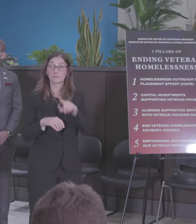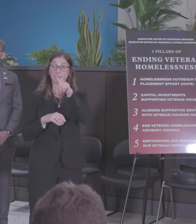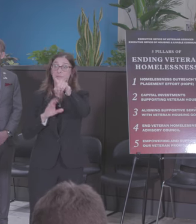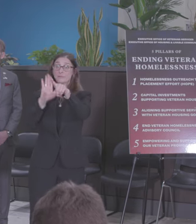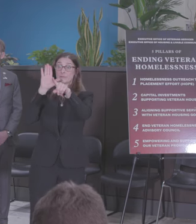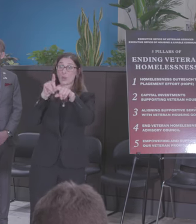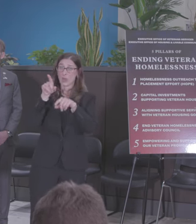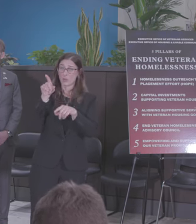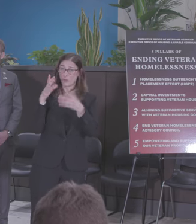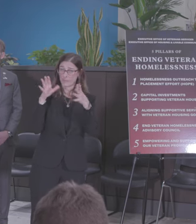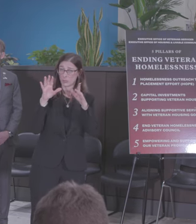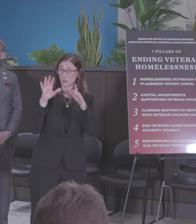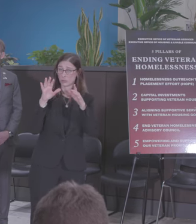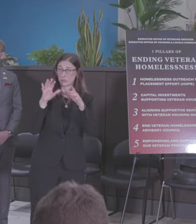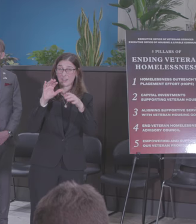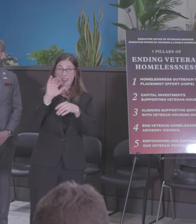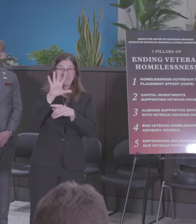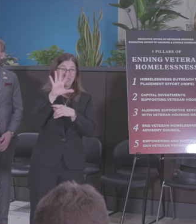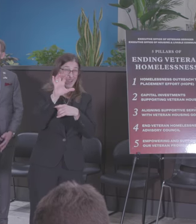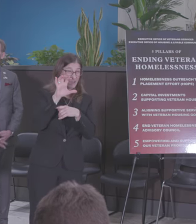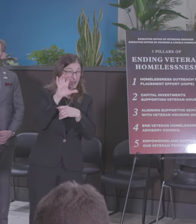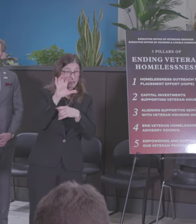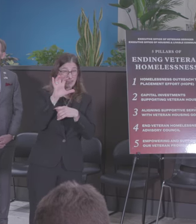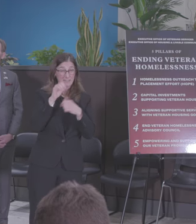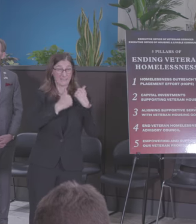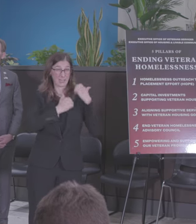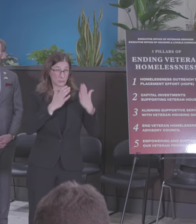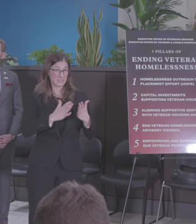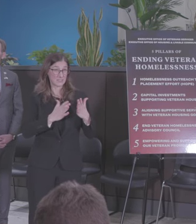number 545.